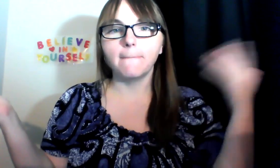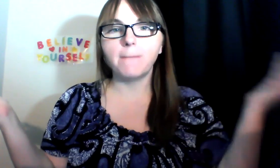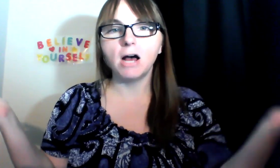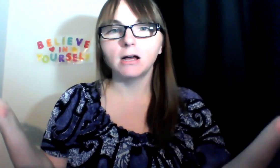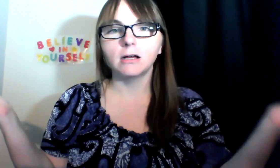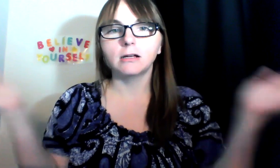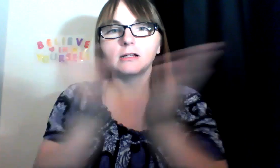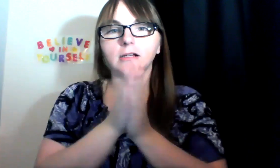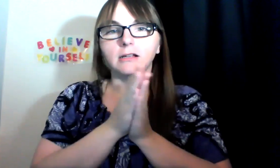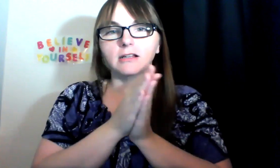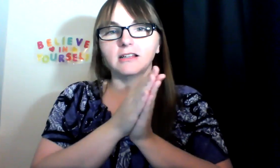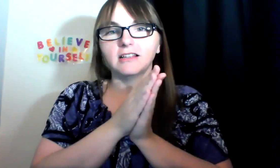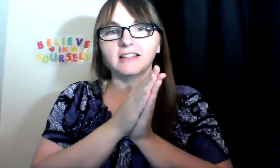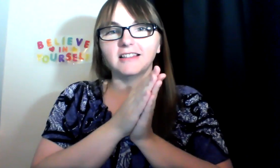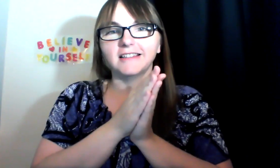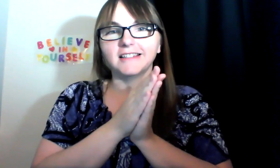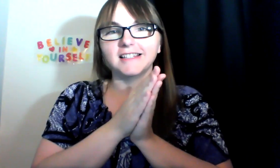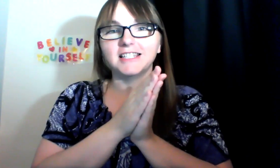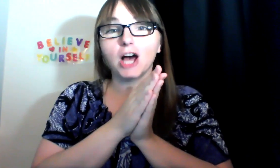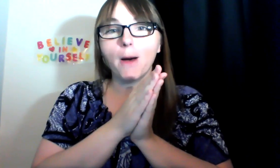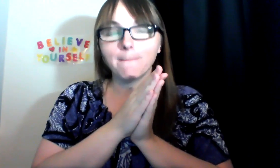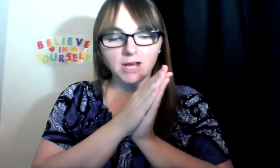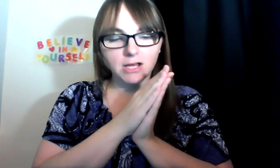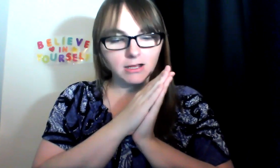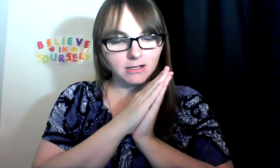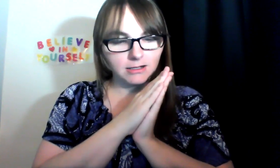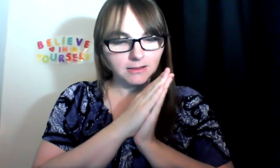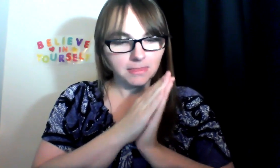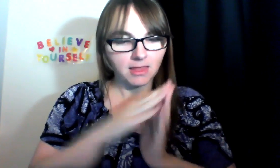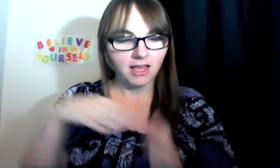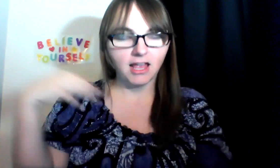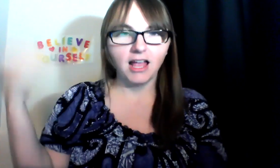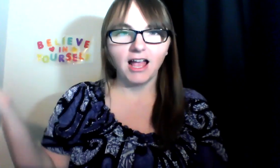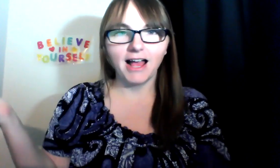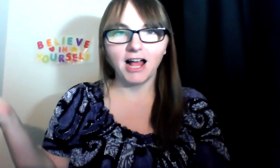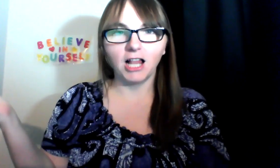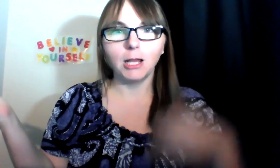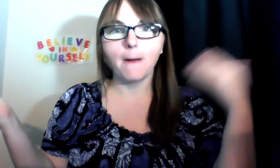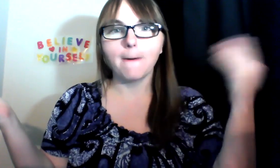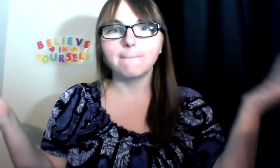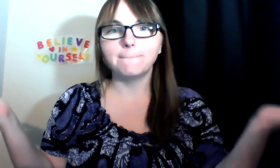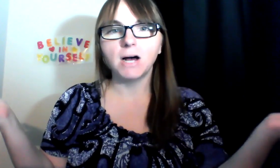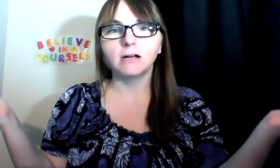Puh. Puh. Dump. Help. Puh.